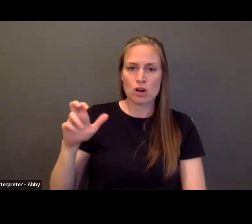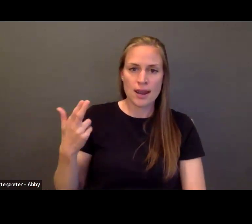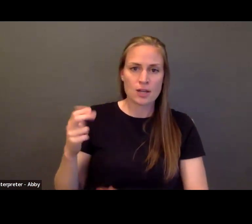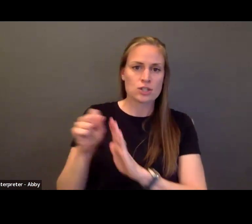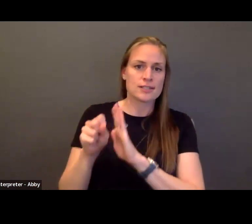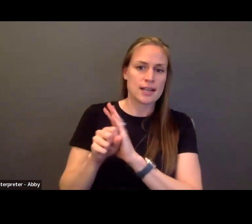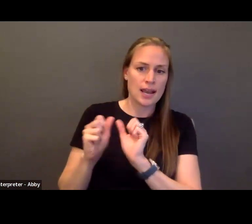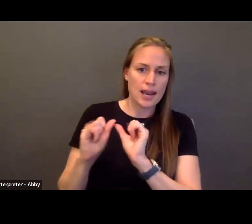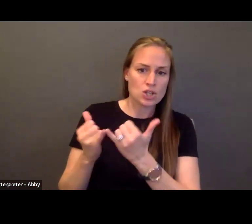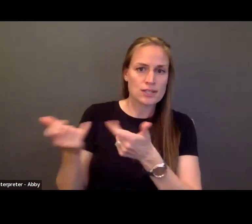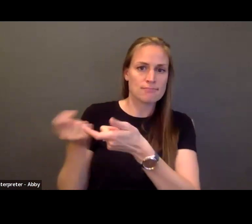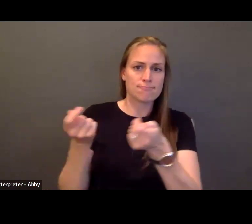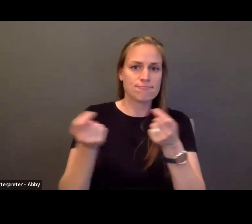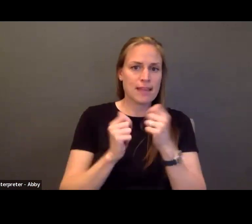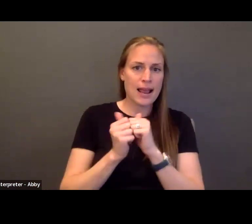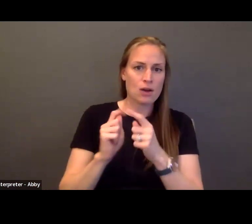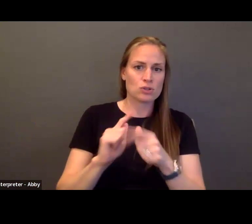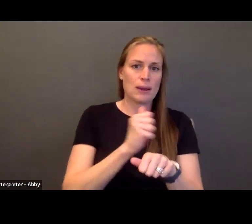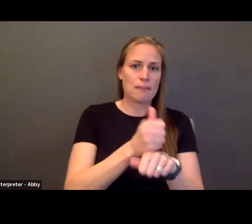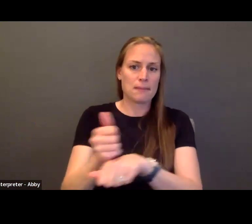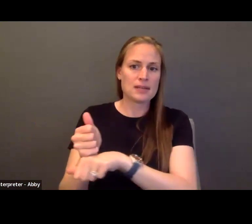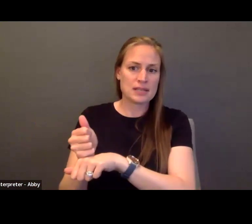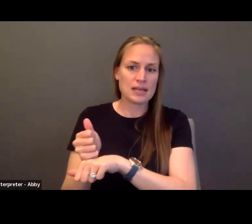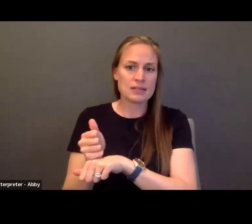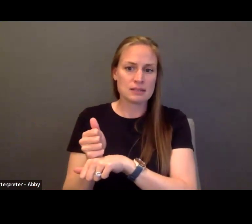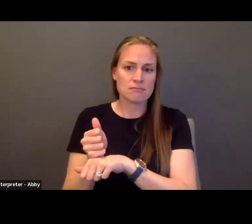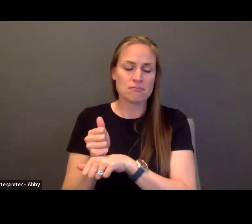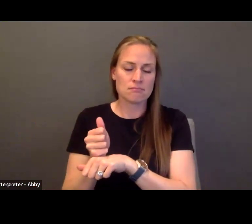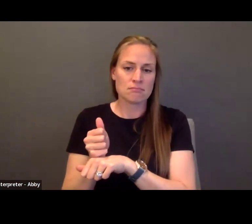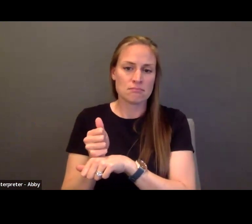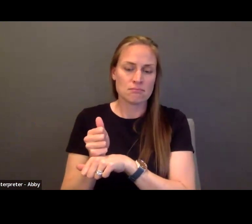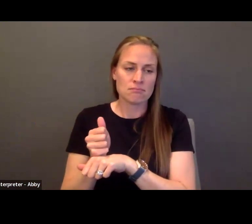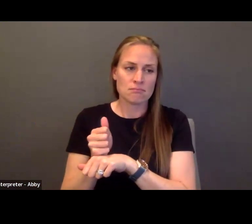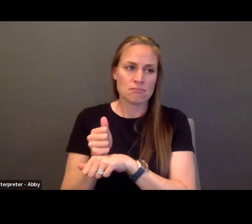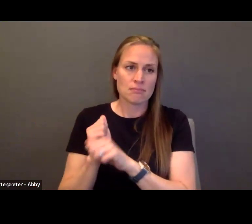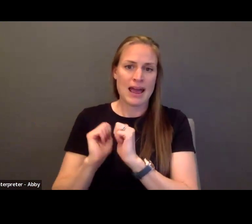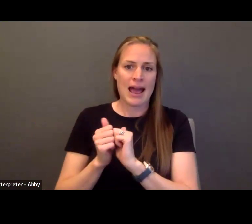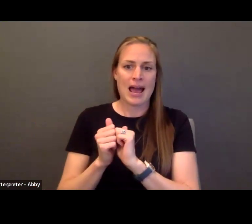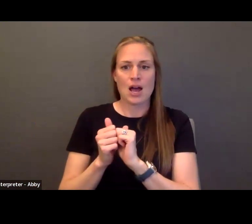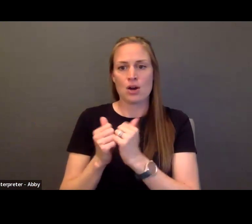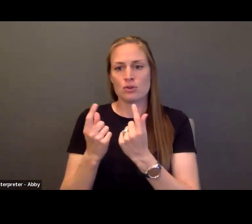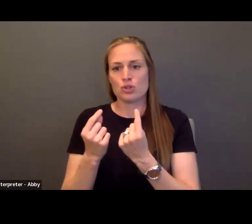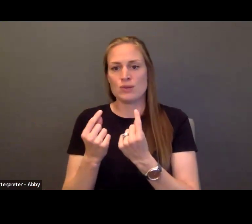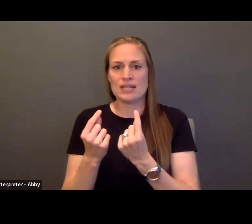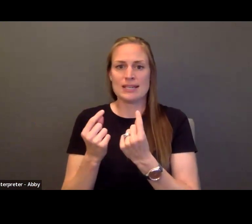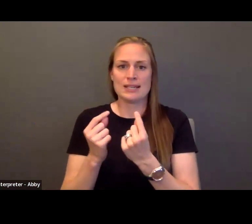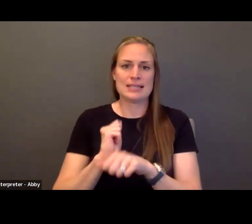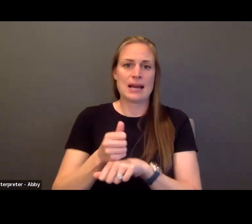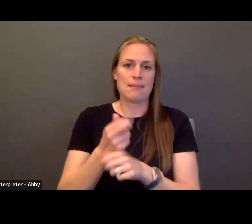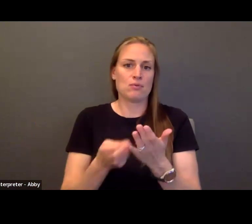you implement? That's one of the things that's usually a big piece of the puzzle is how do you resource this properly? How do you staff it? How do you stand it